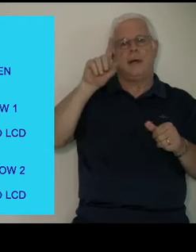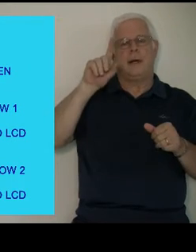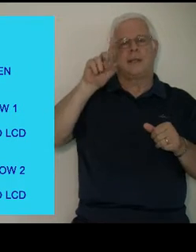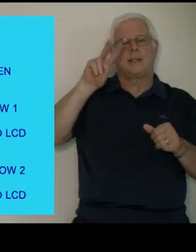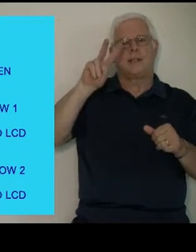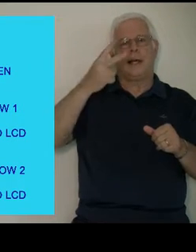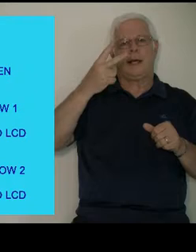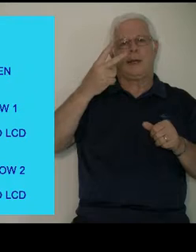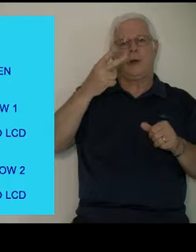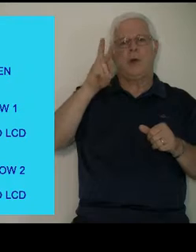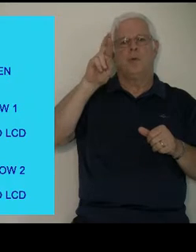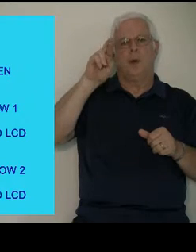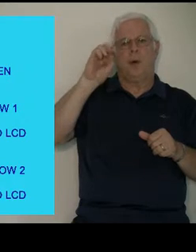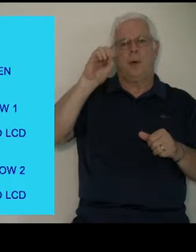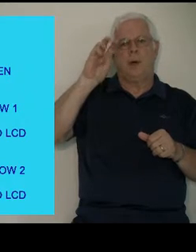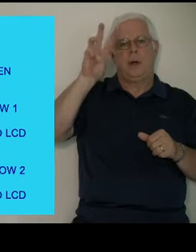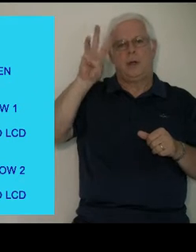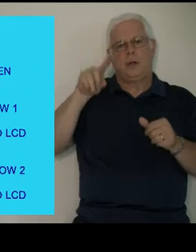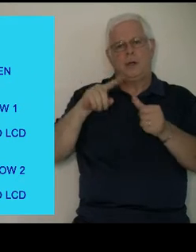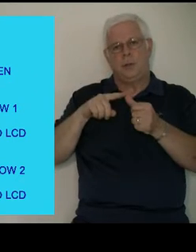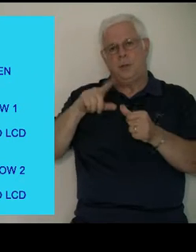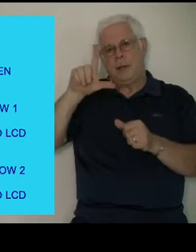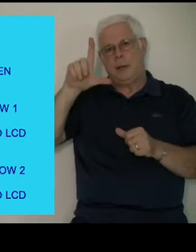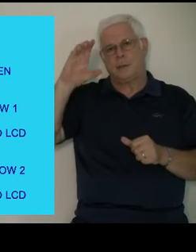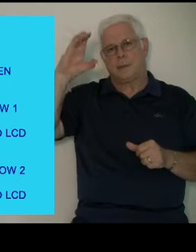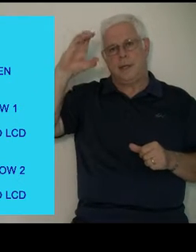the second row to the LCD.